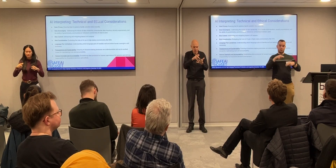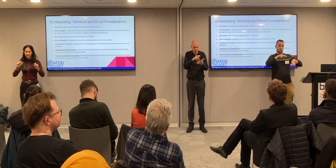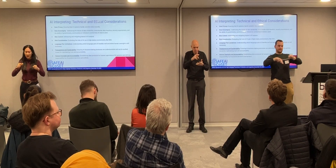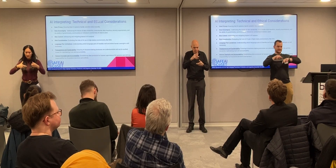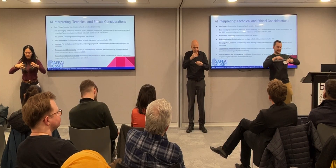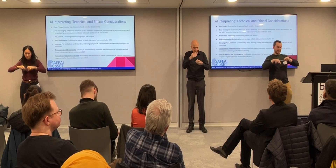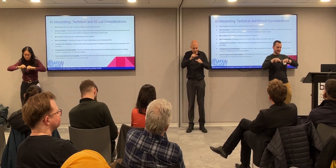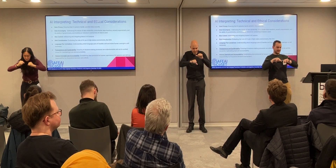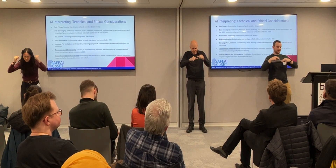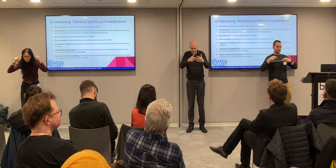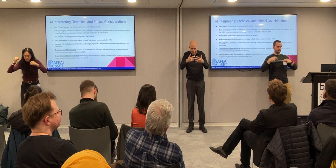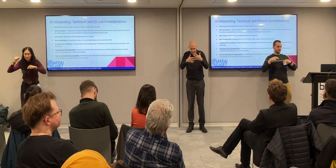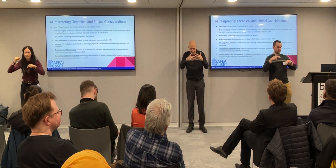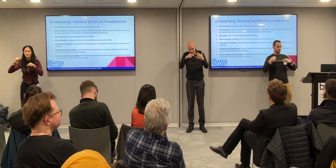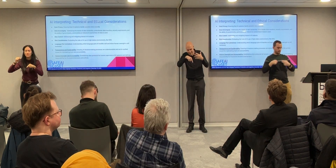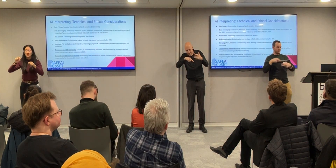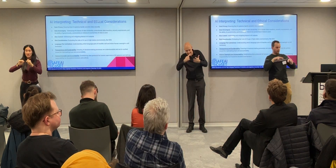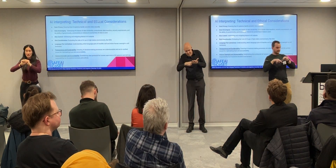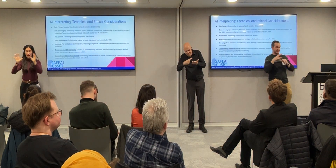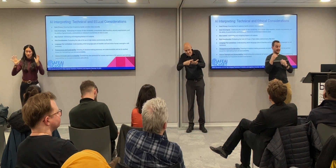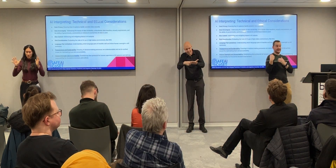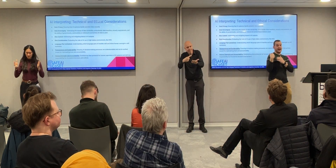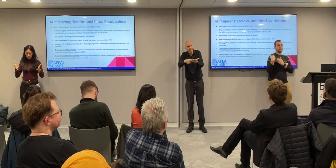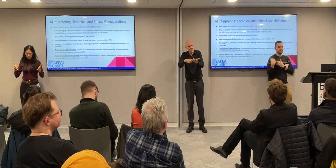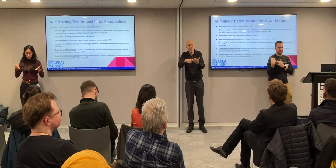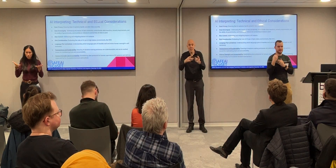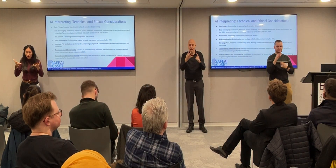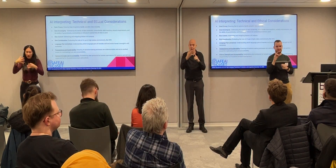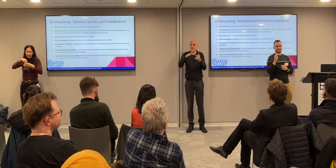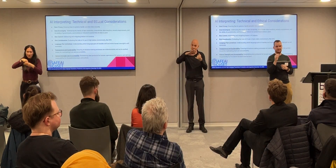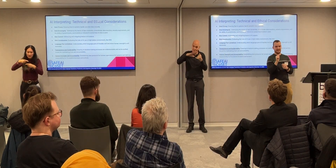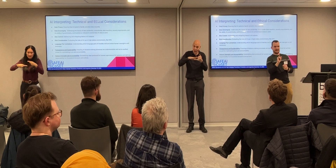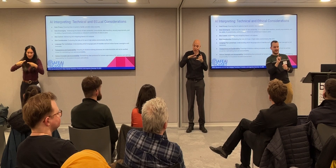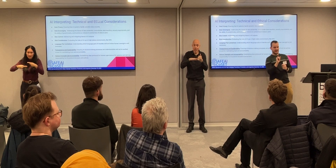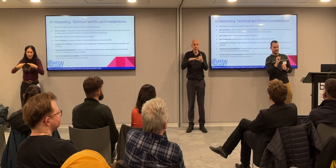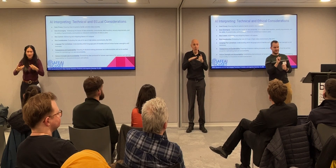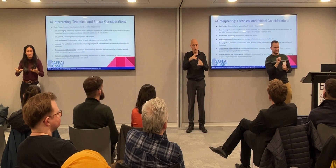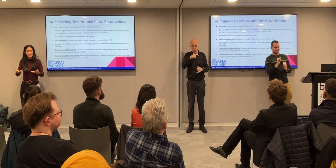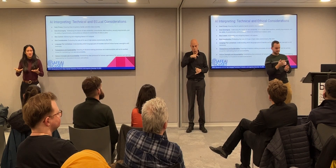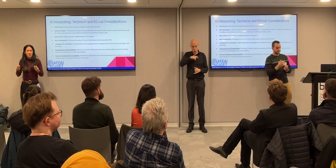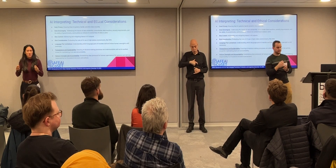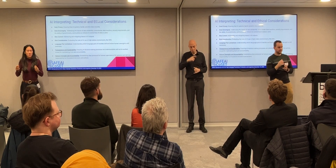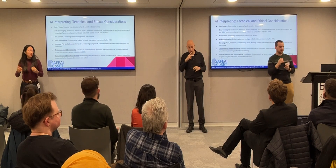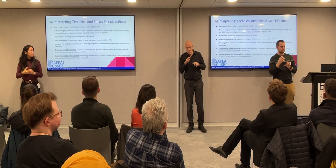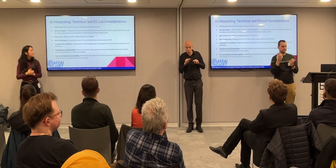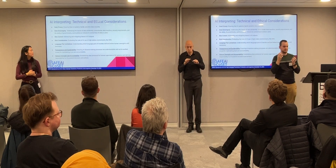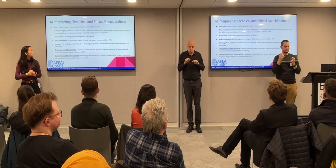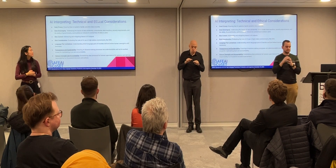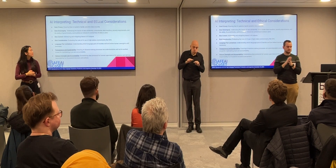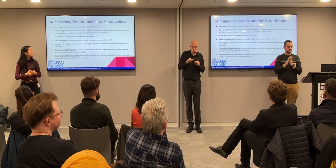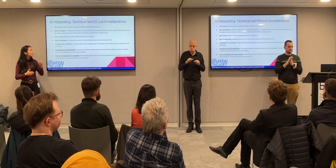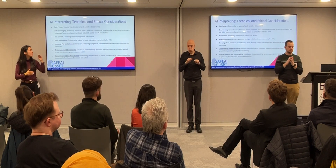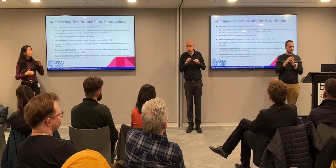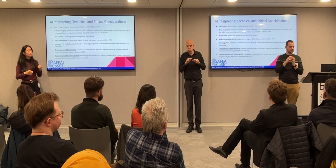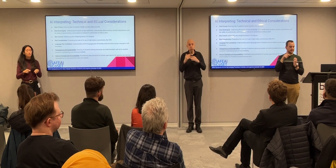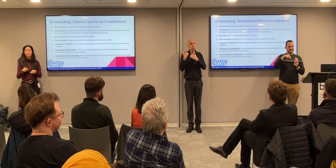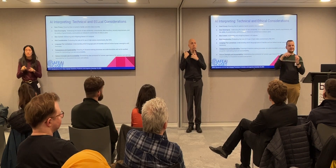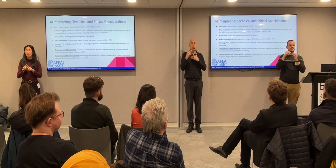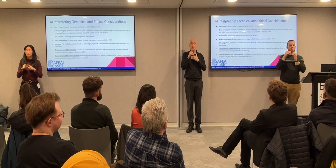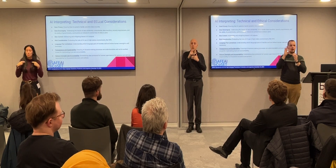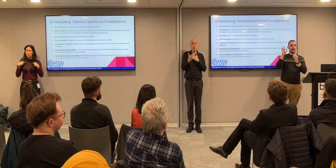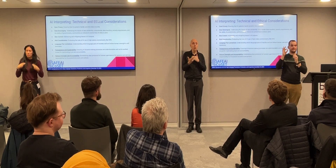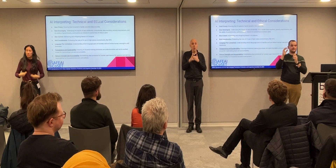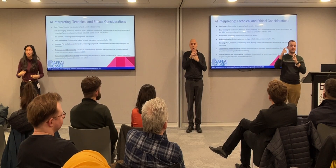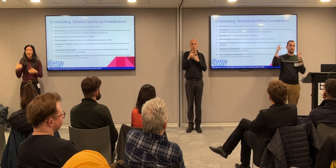And finally, when we're looking at human oversights and accountability of AI, we need to take this into consideration as